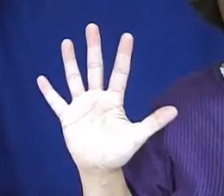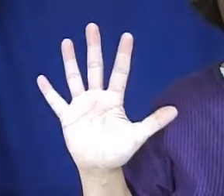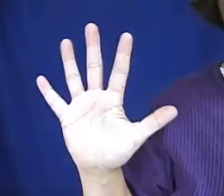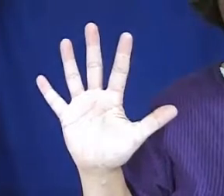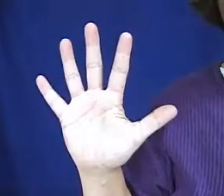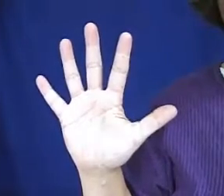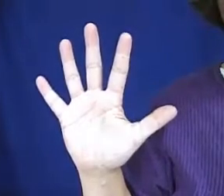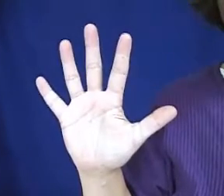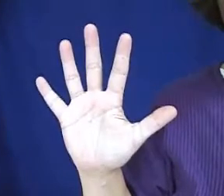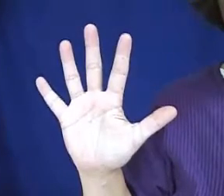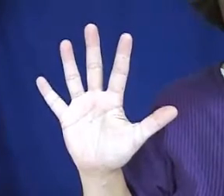5.